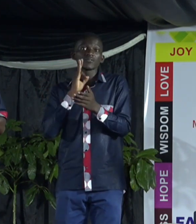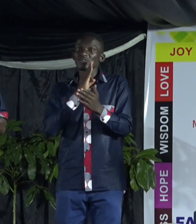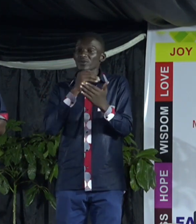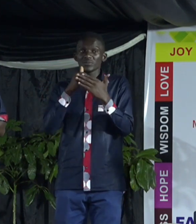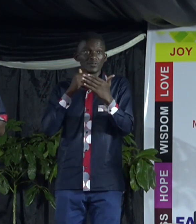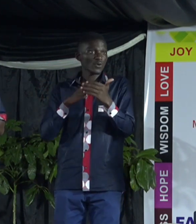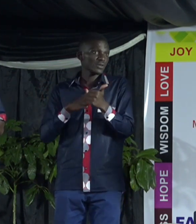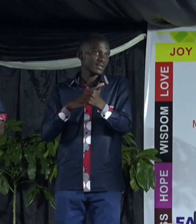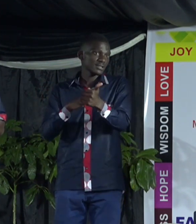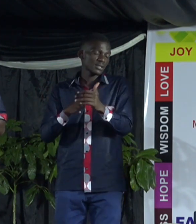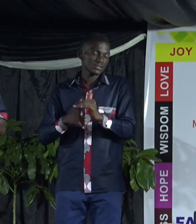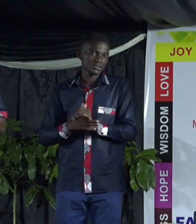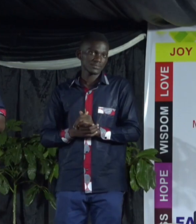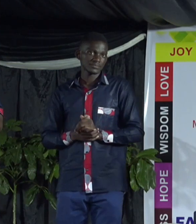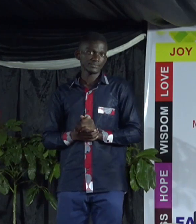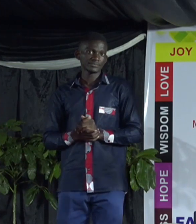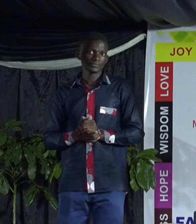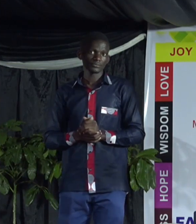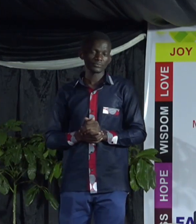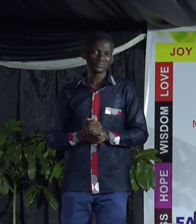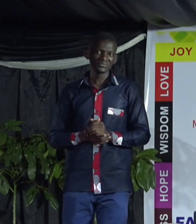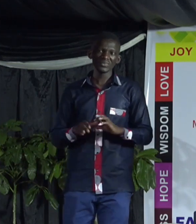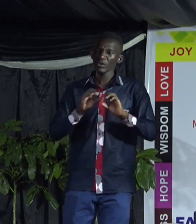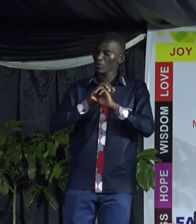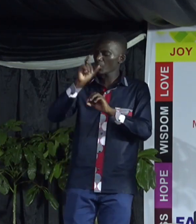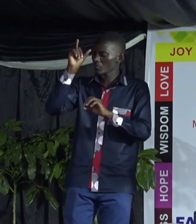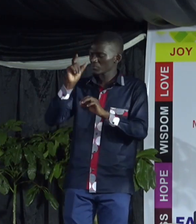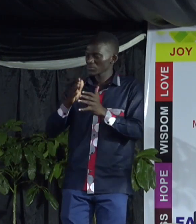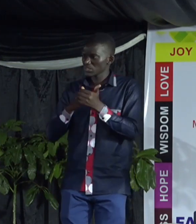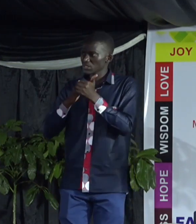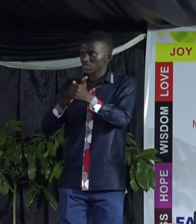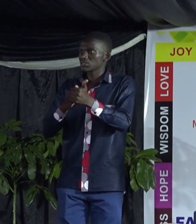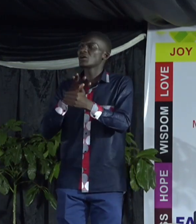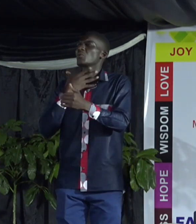fruit gets favor before their